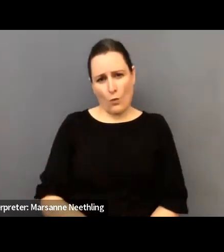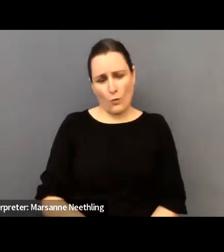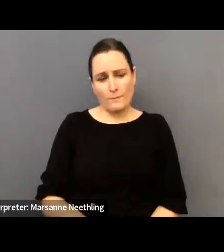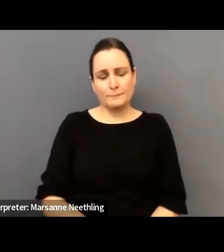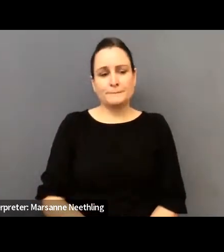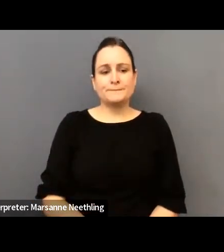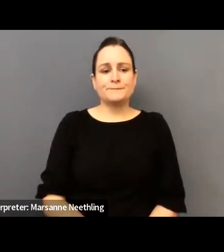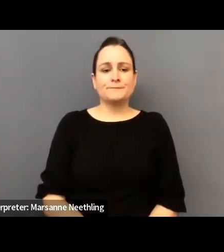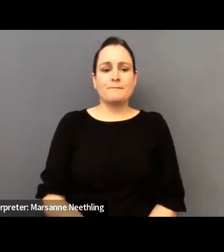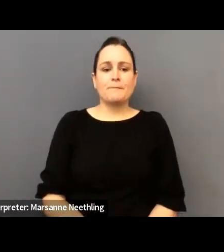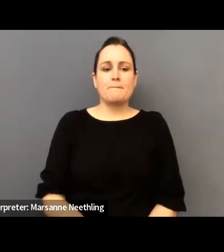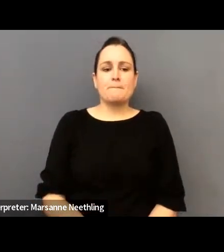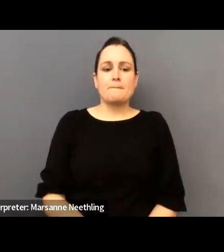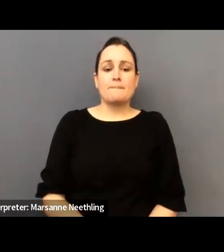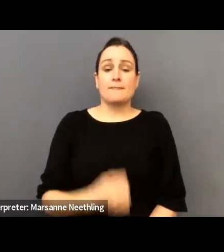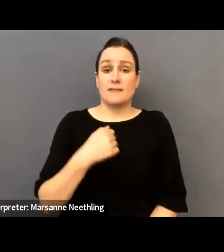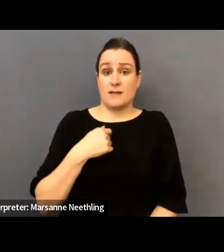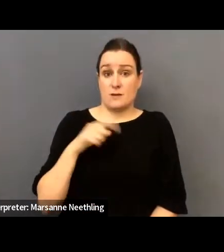My question is that,